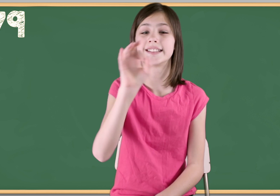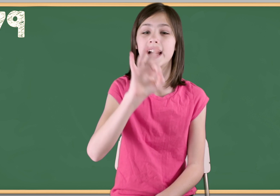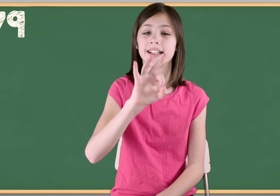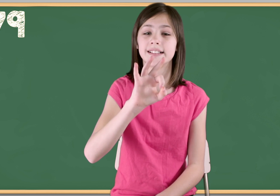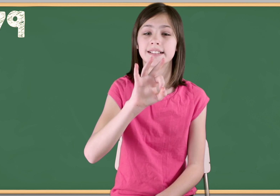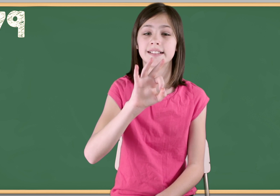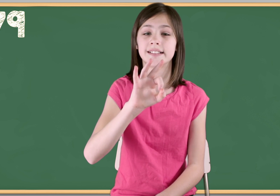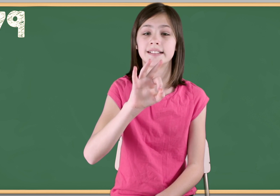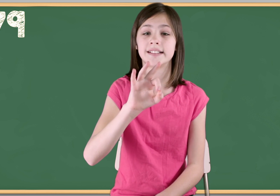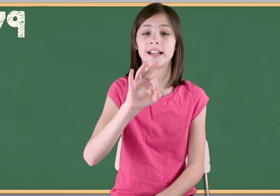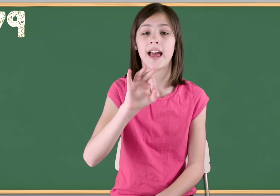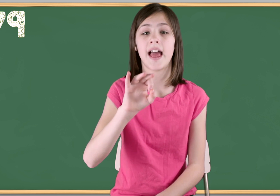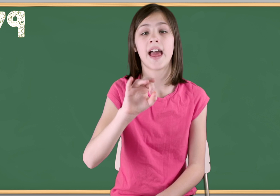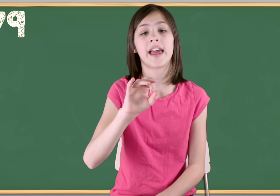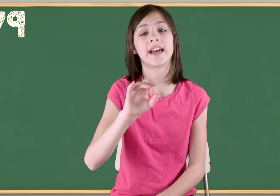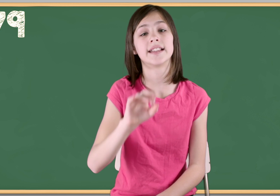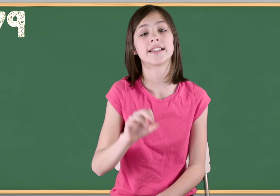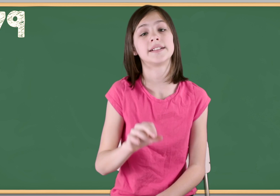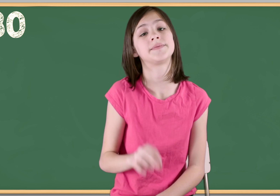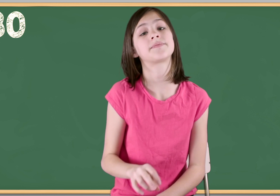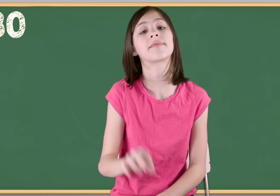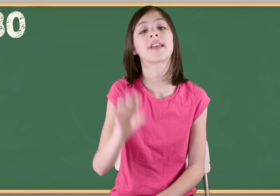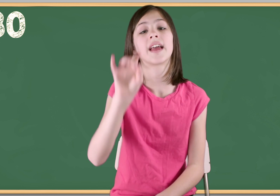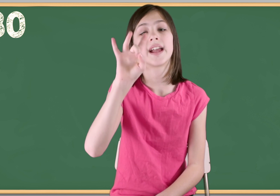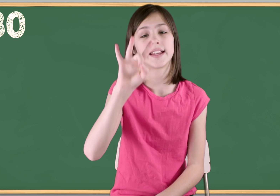79, and 80.